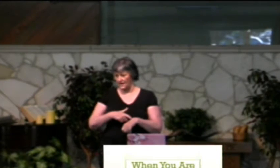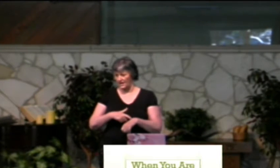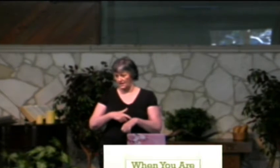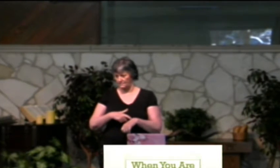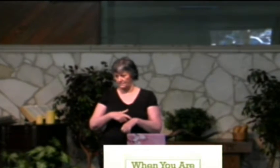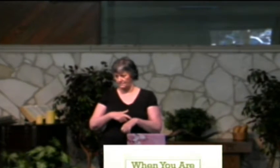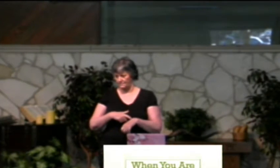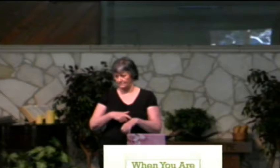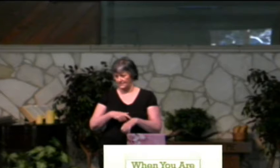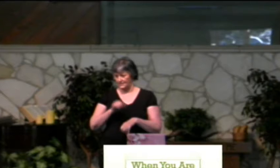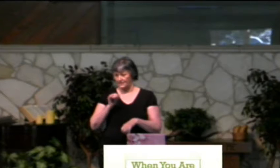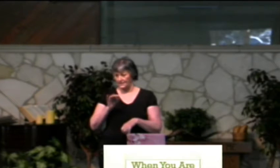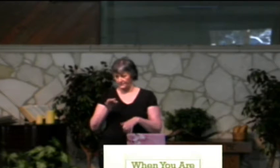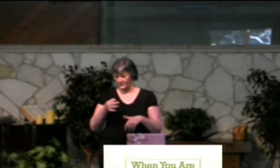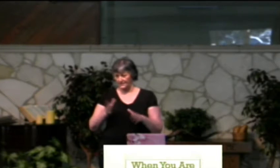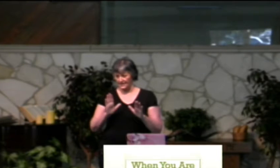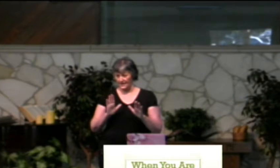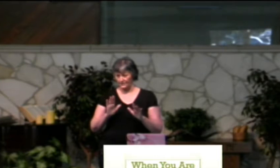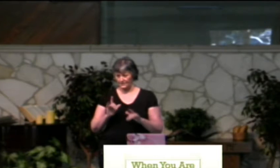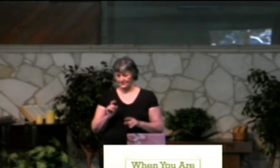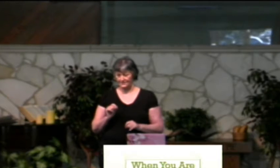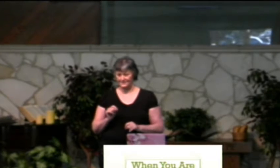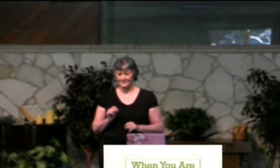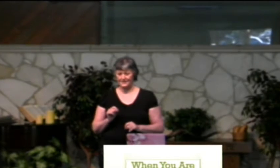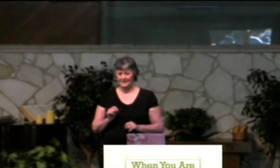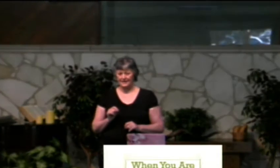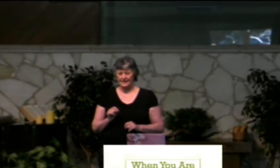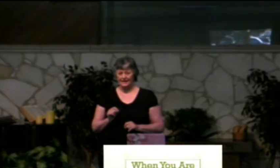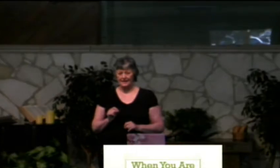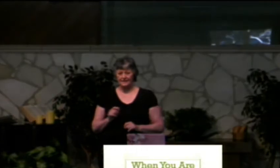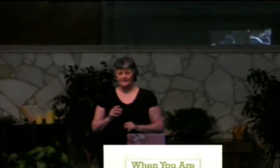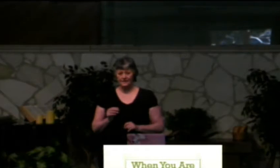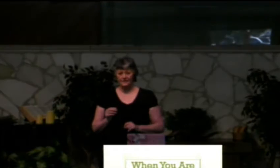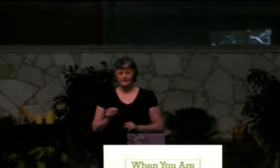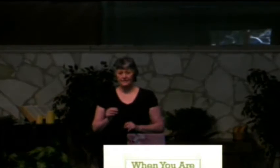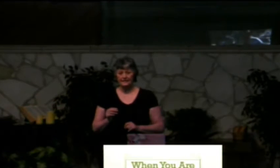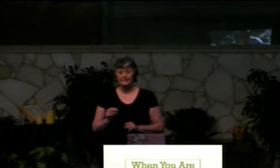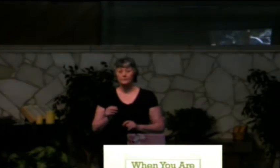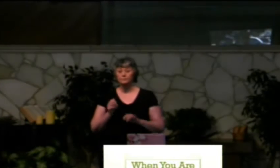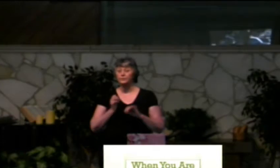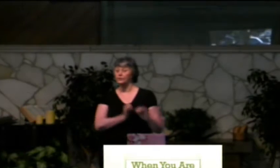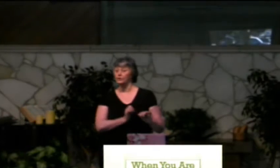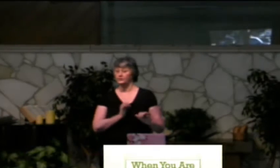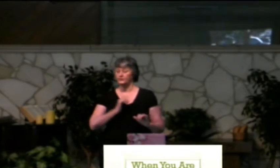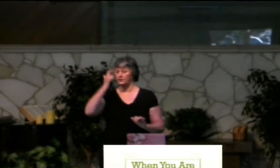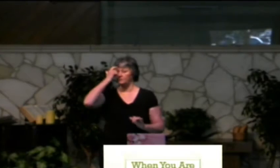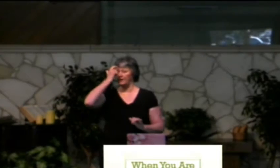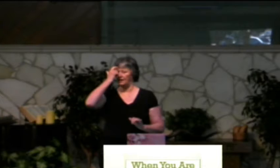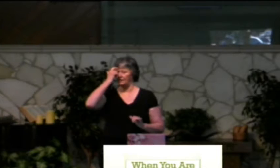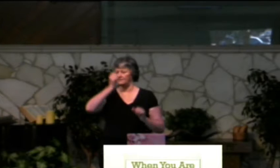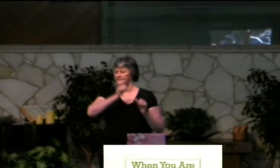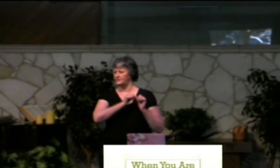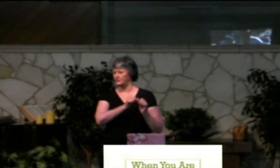time if we allow it. And it pulls on our mind